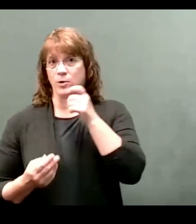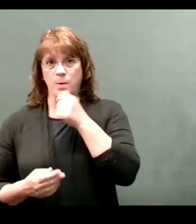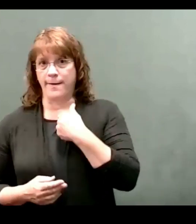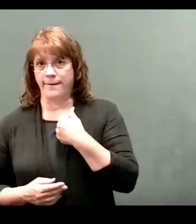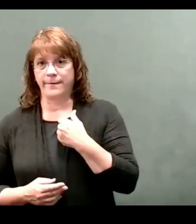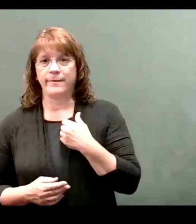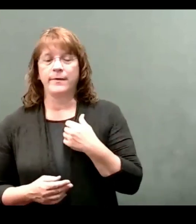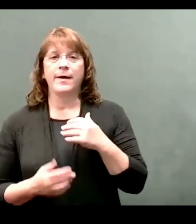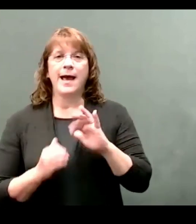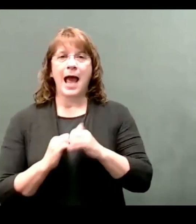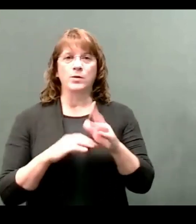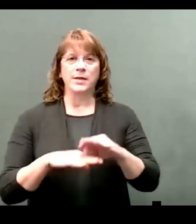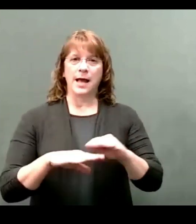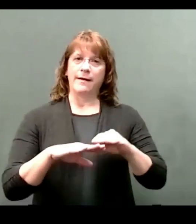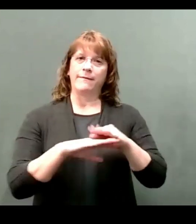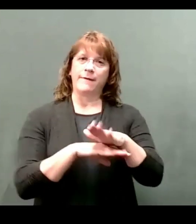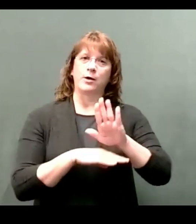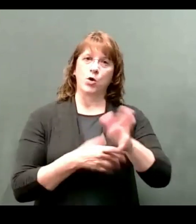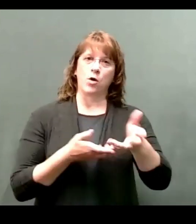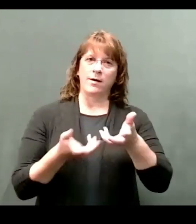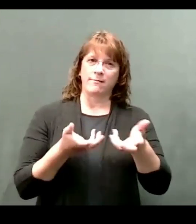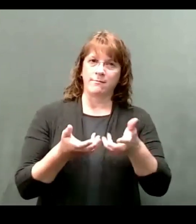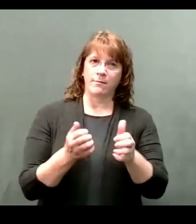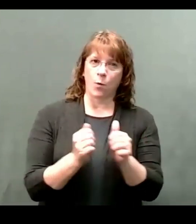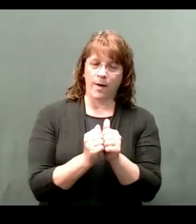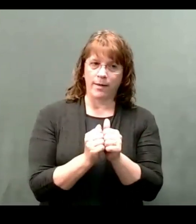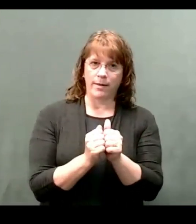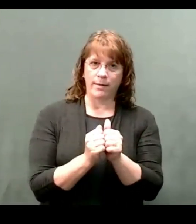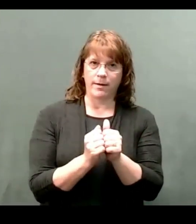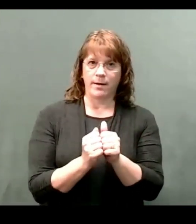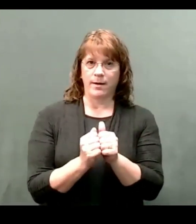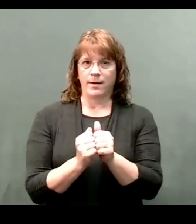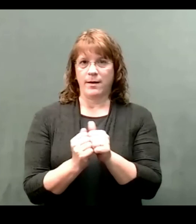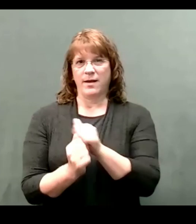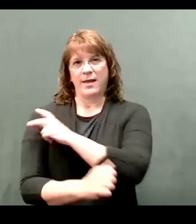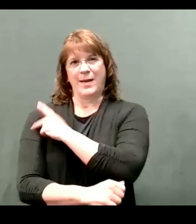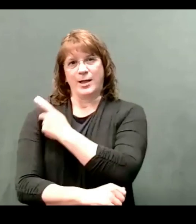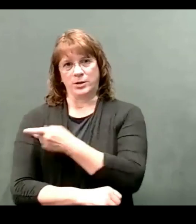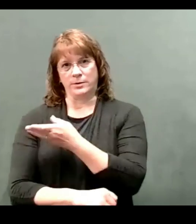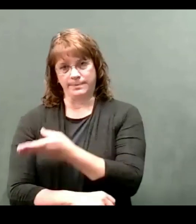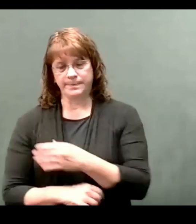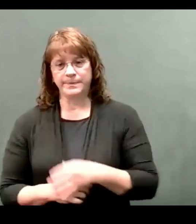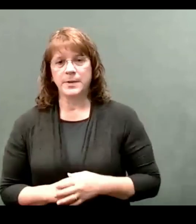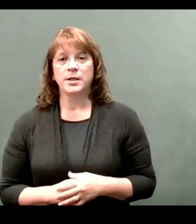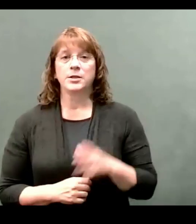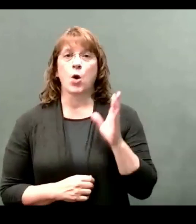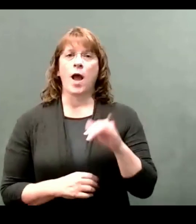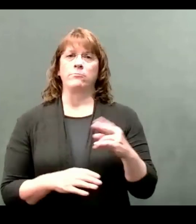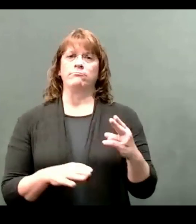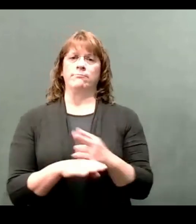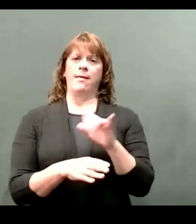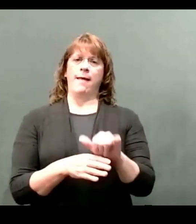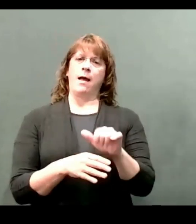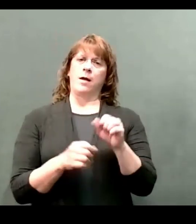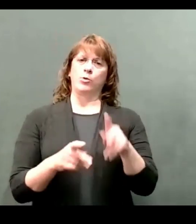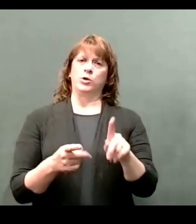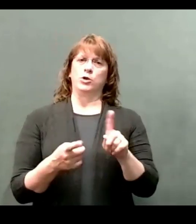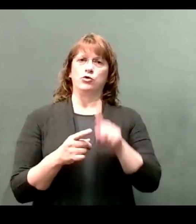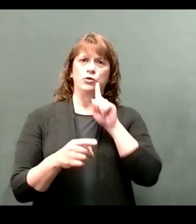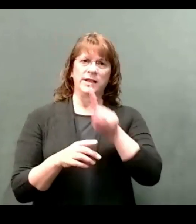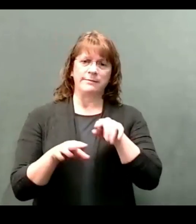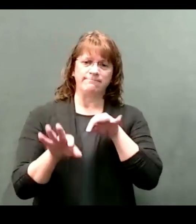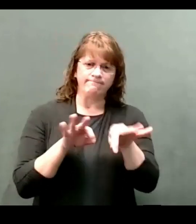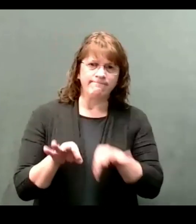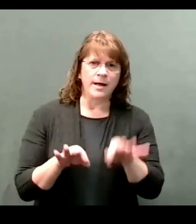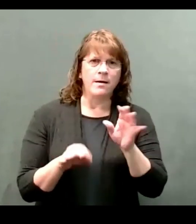and how does that affect your interactions with, in this case, the patient? And so I just use this opportunity to really go more